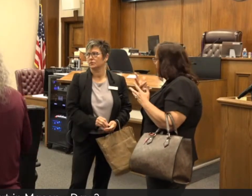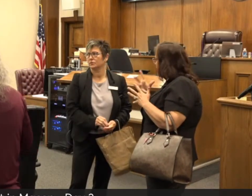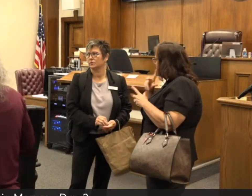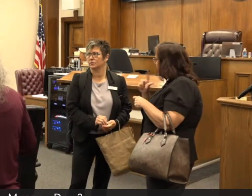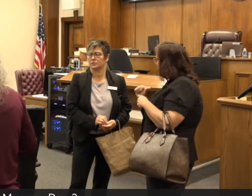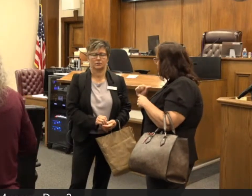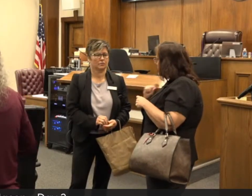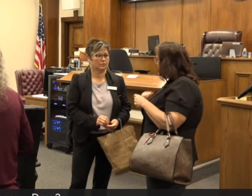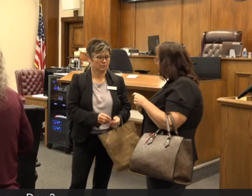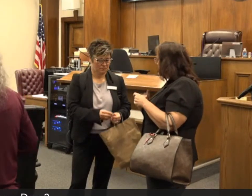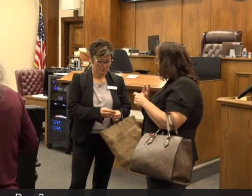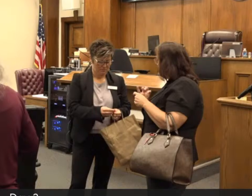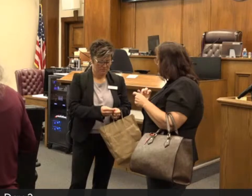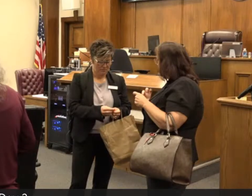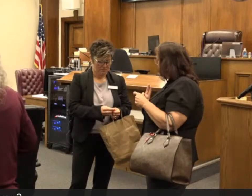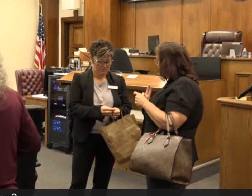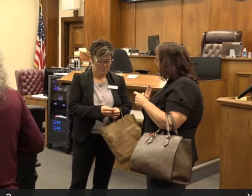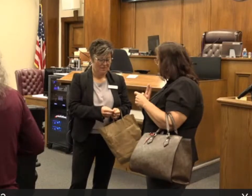Well.